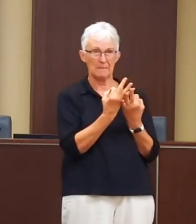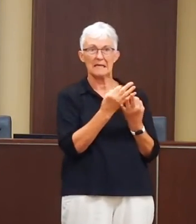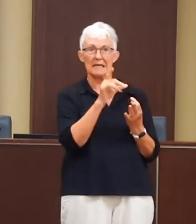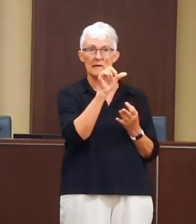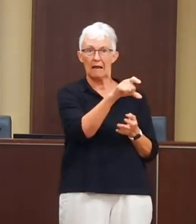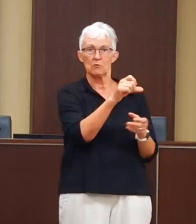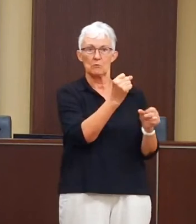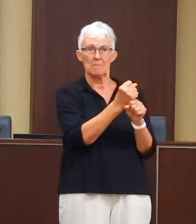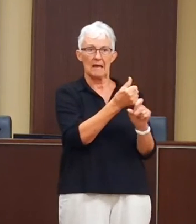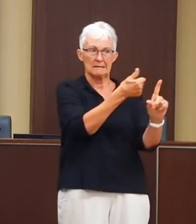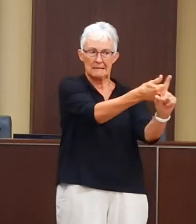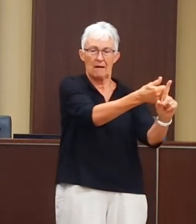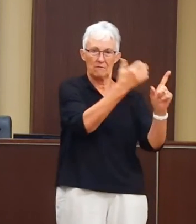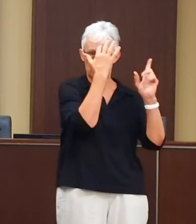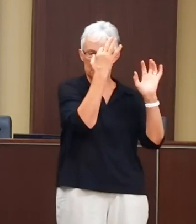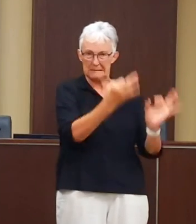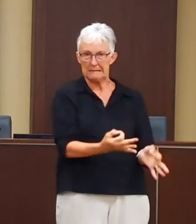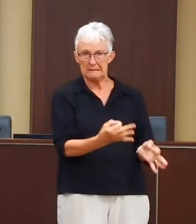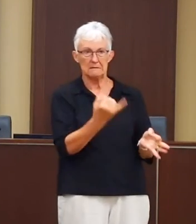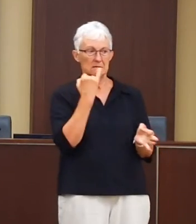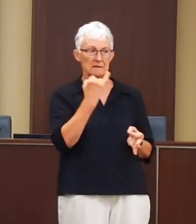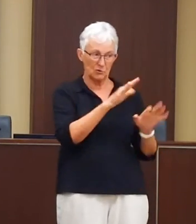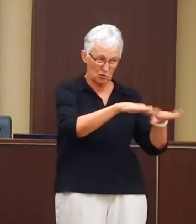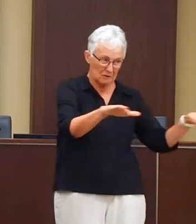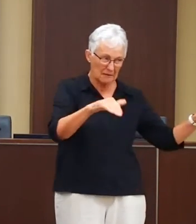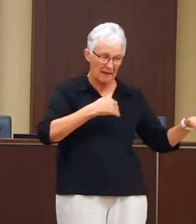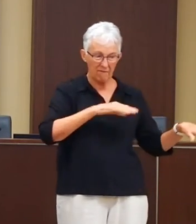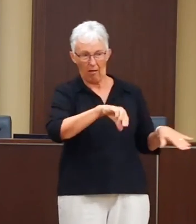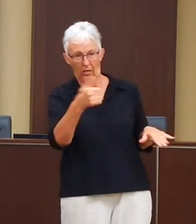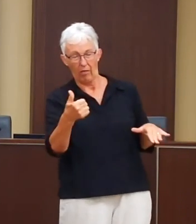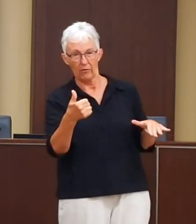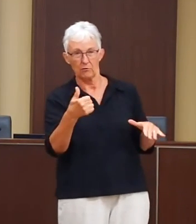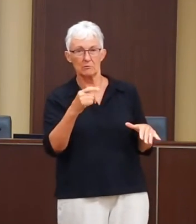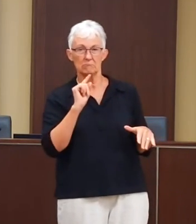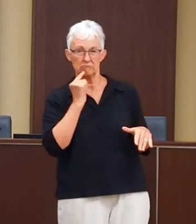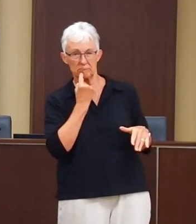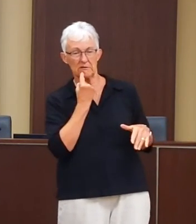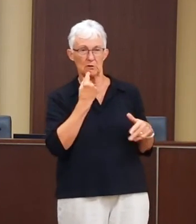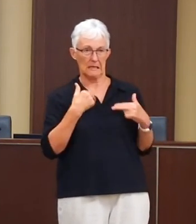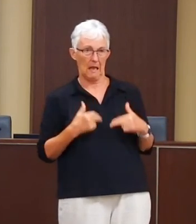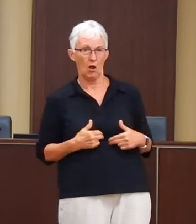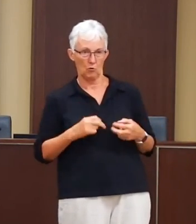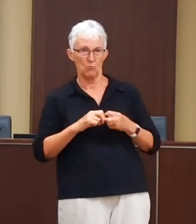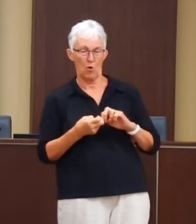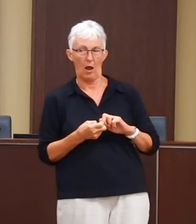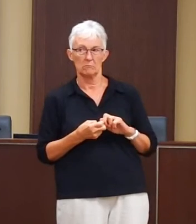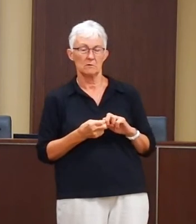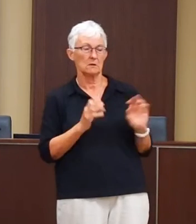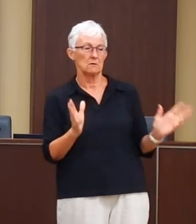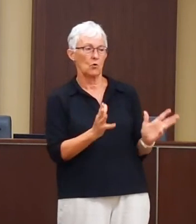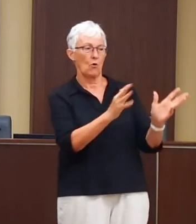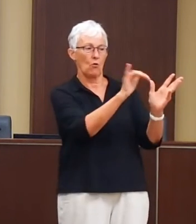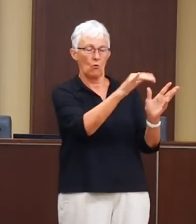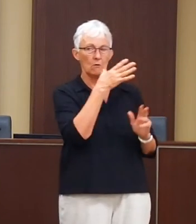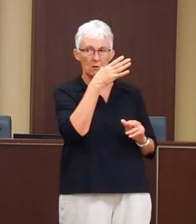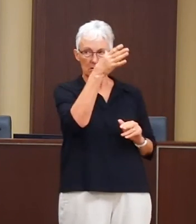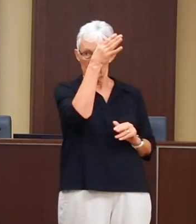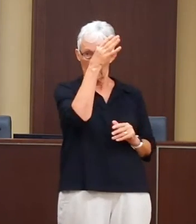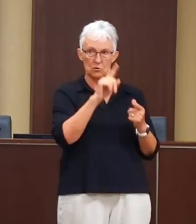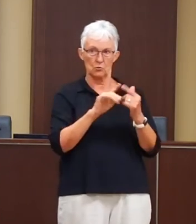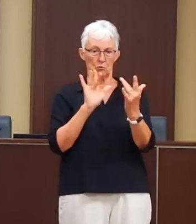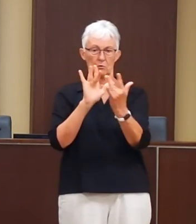that may exist within the family. So we would encourage those parents to reach out and contact